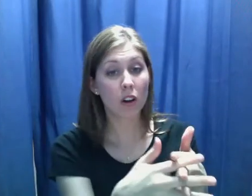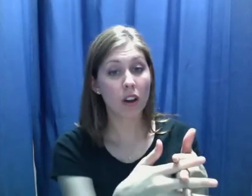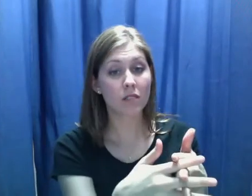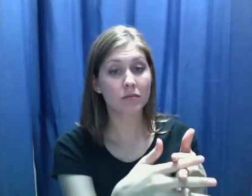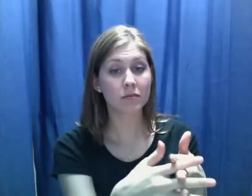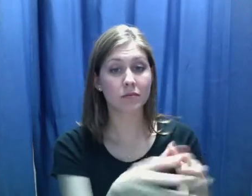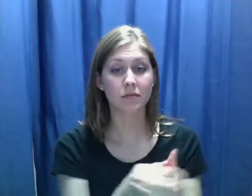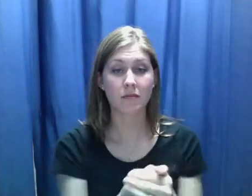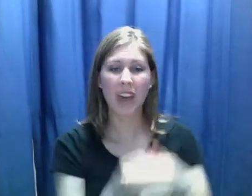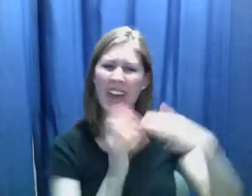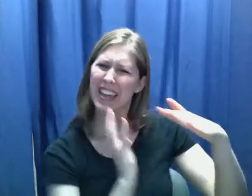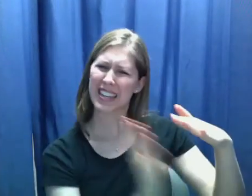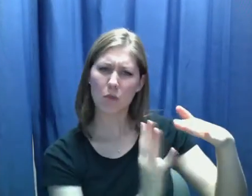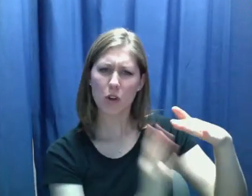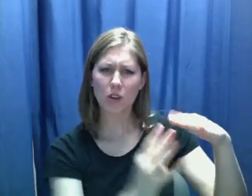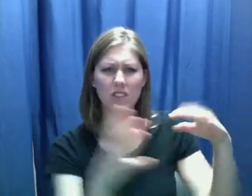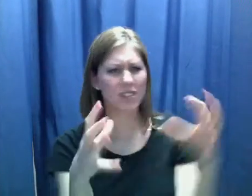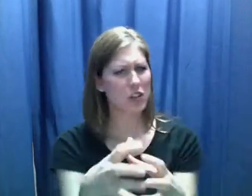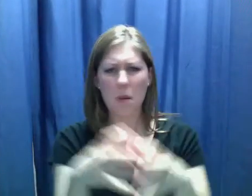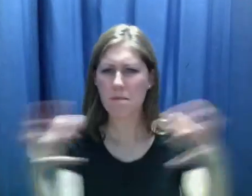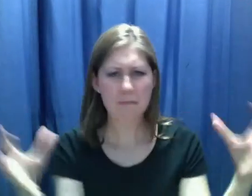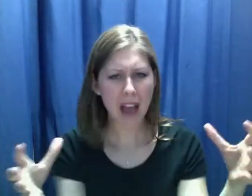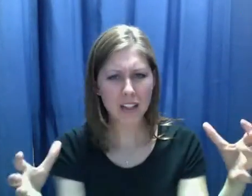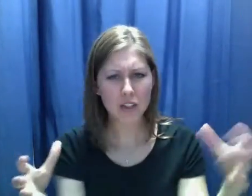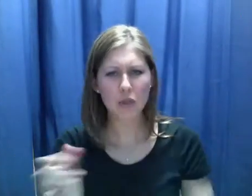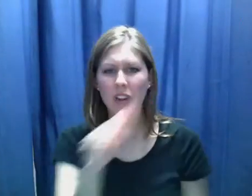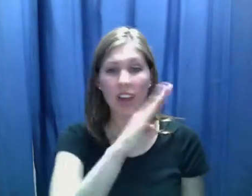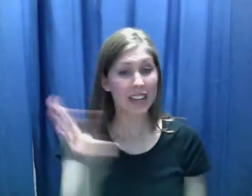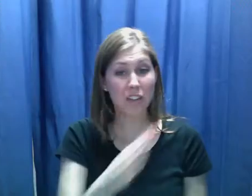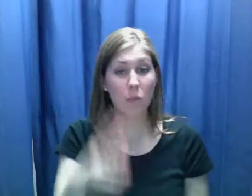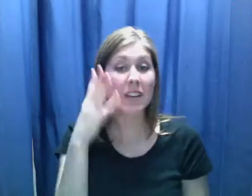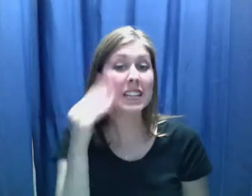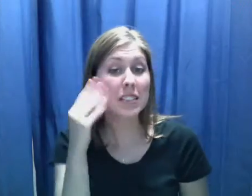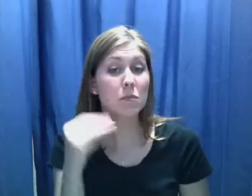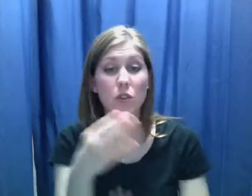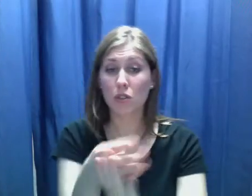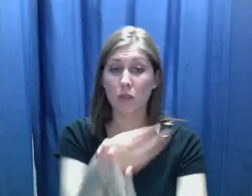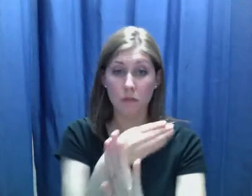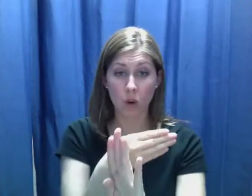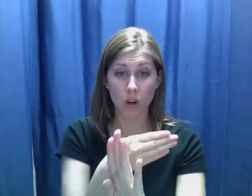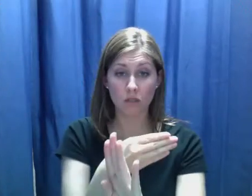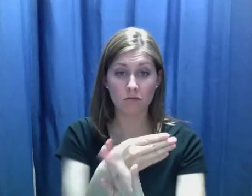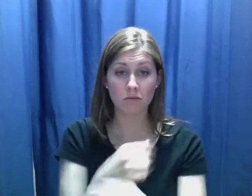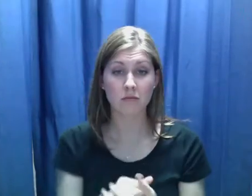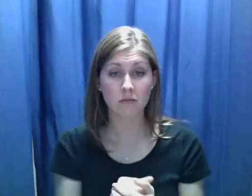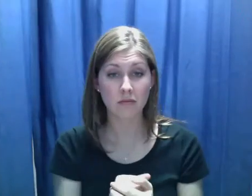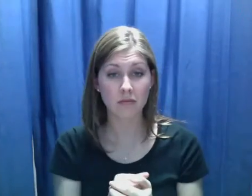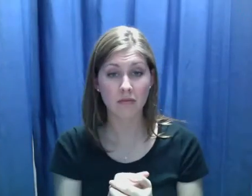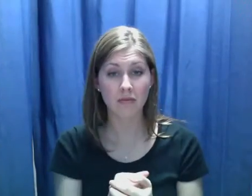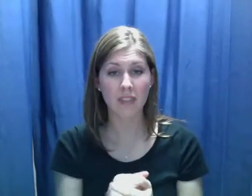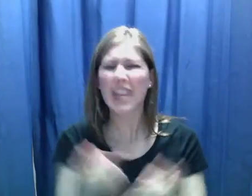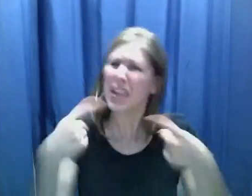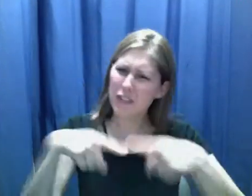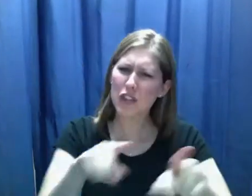An immigration of such magnitude had never been experienced before. Even during its founding